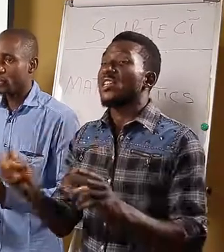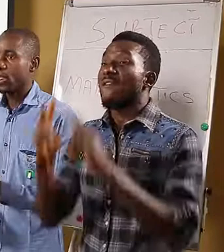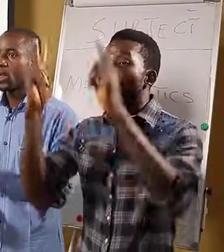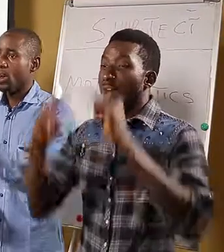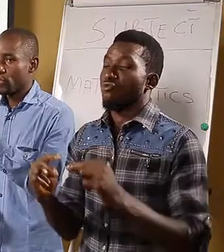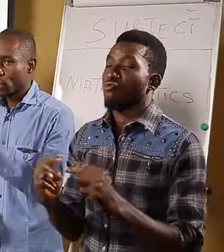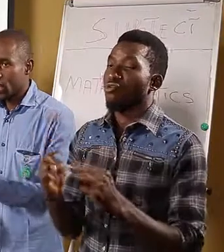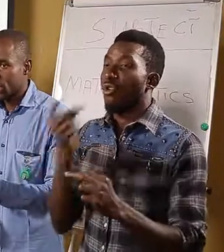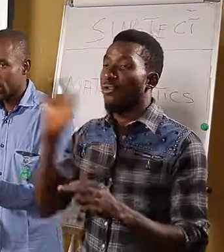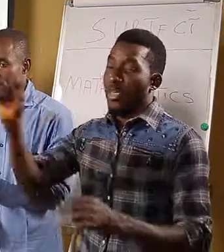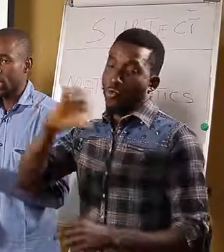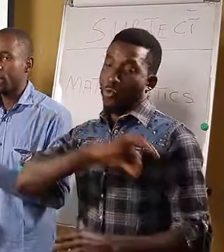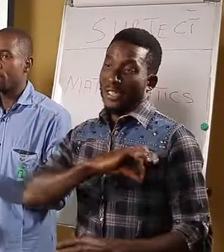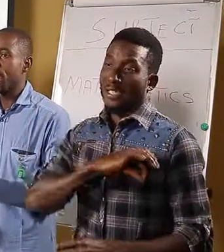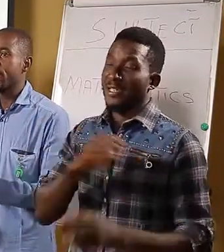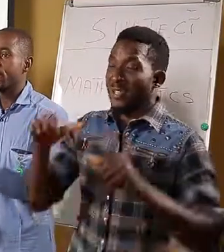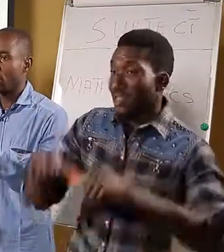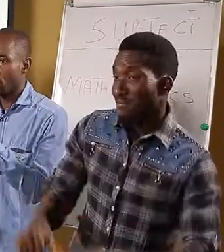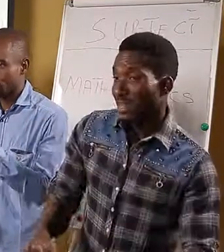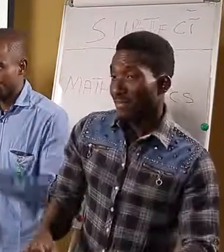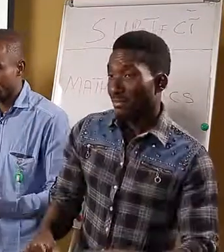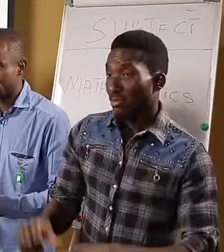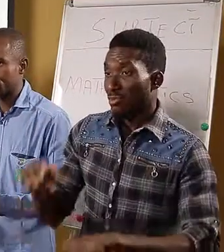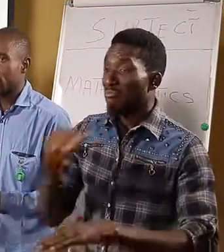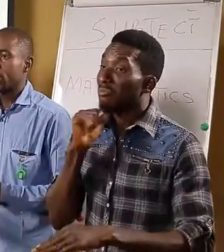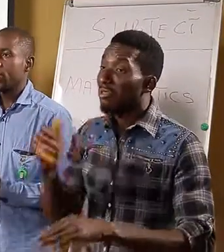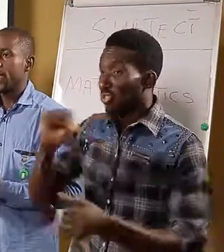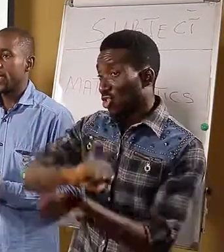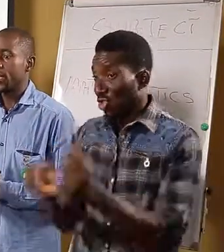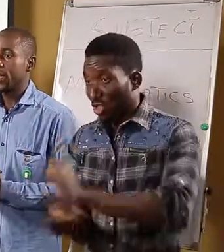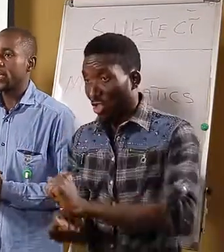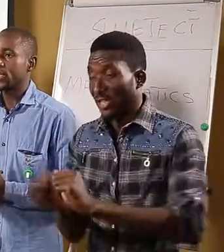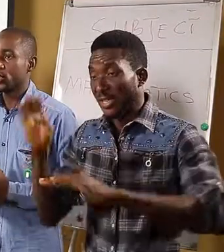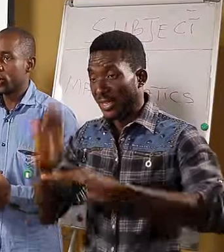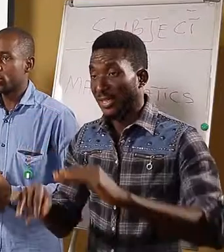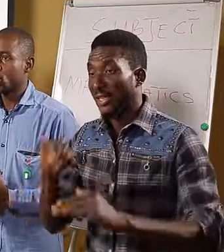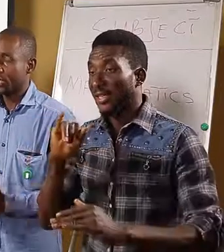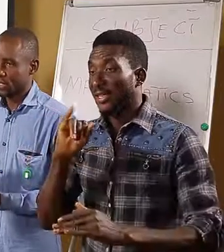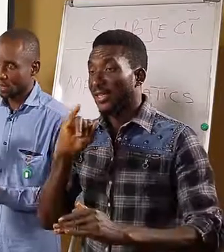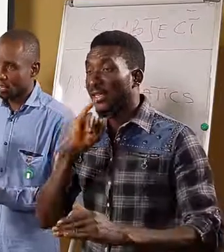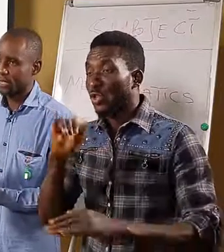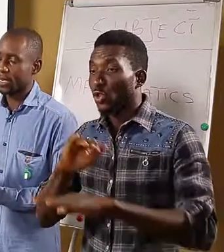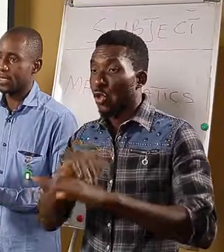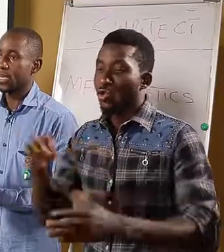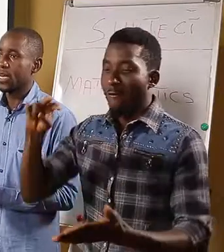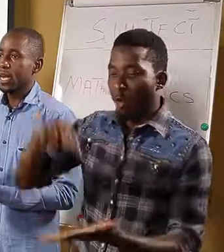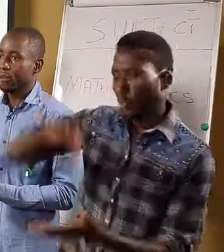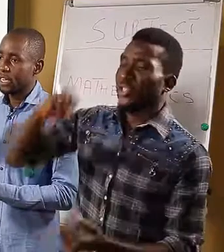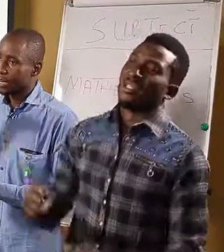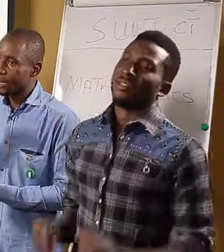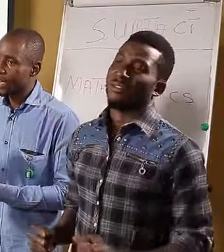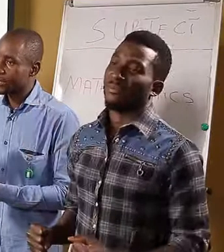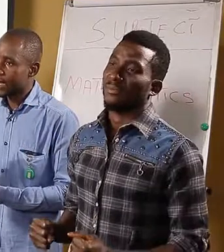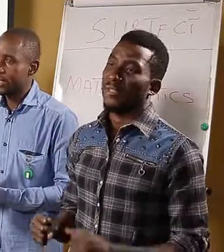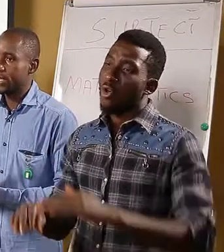value of a quantity remain unchanged, then that is referred to as constant.